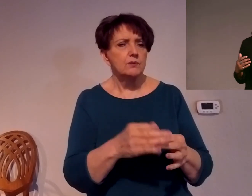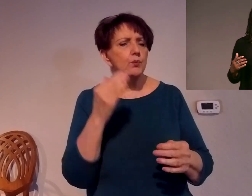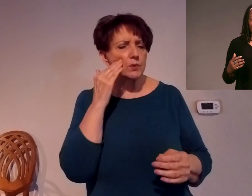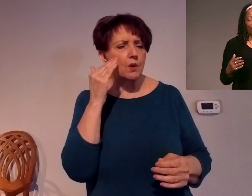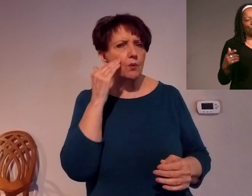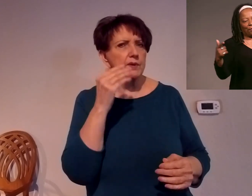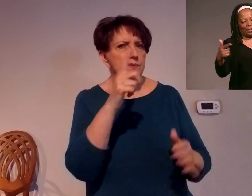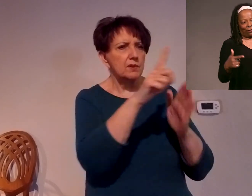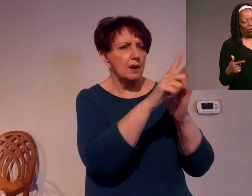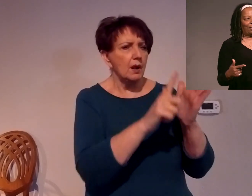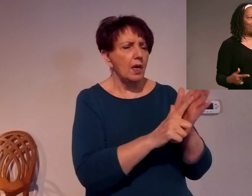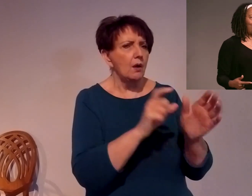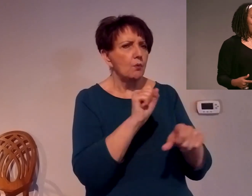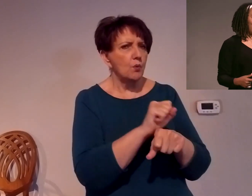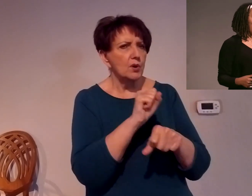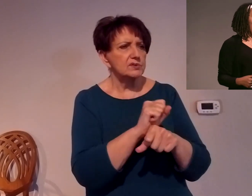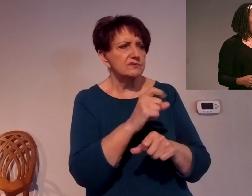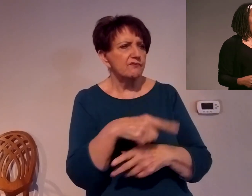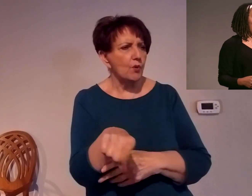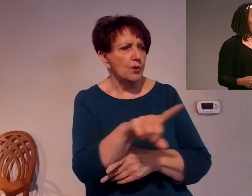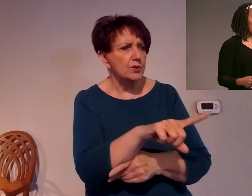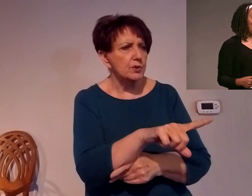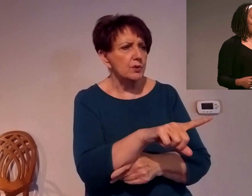us. You finish it.